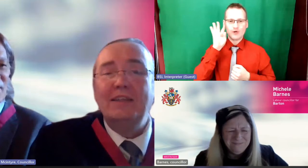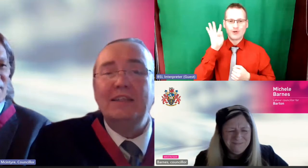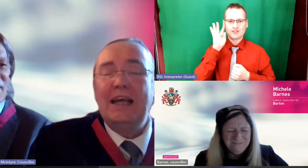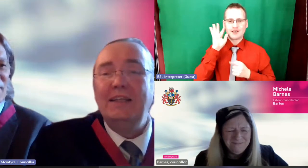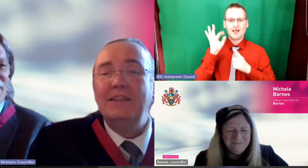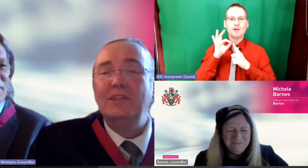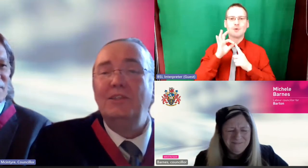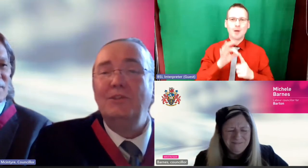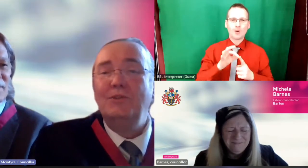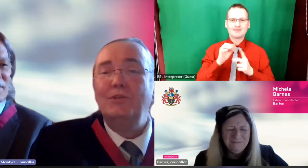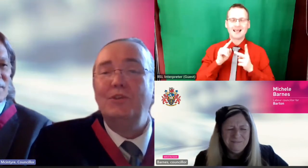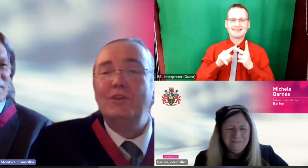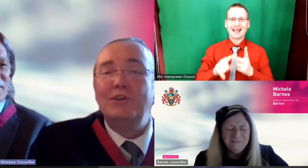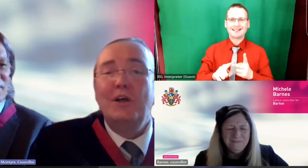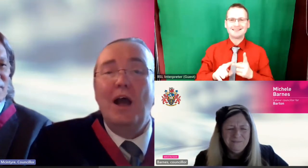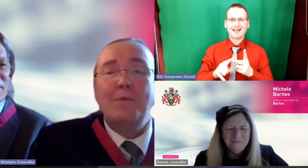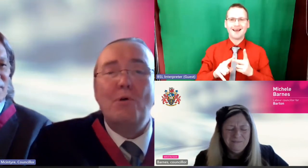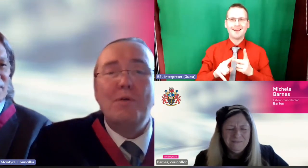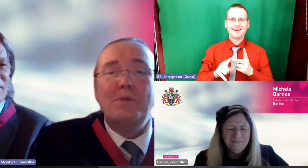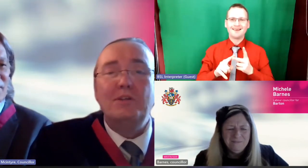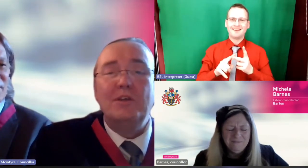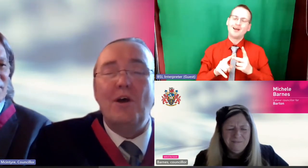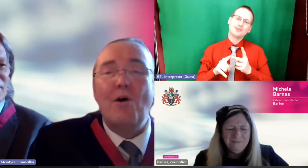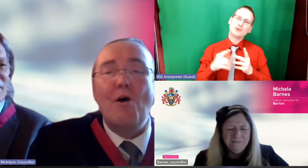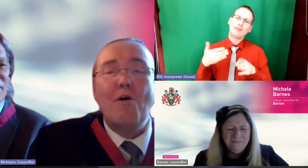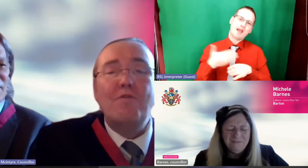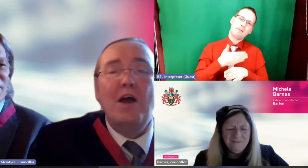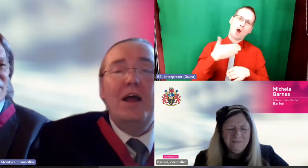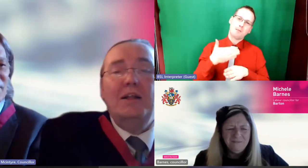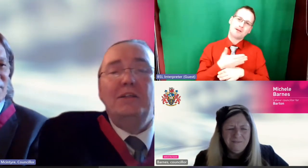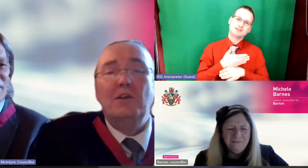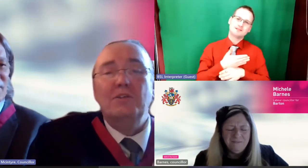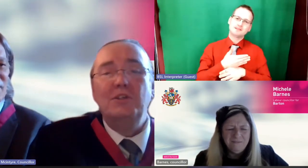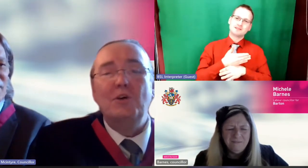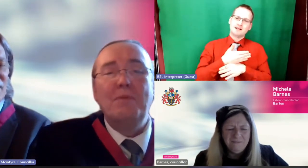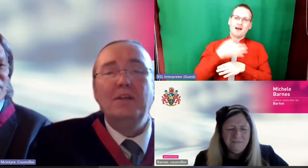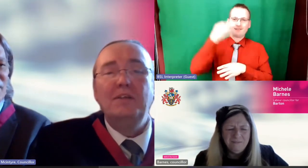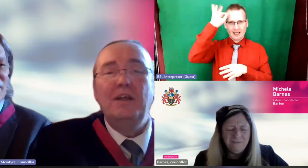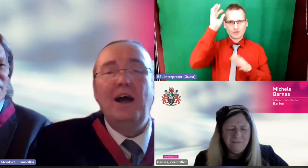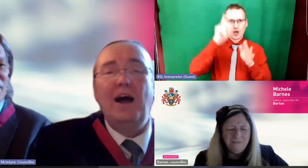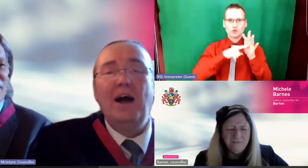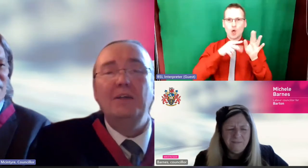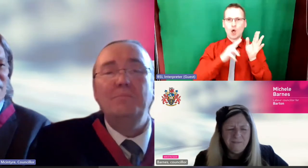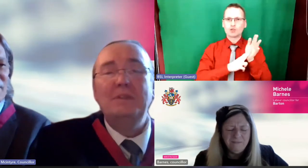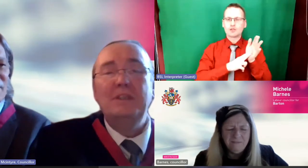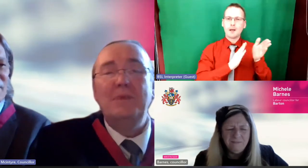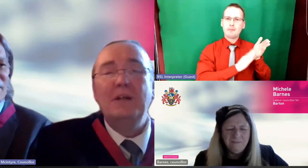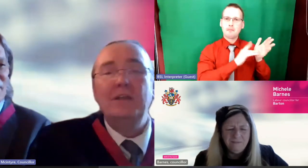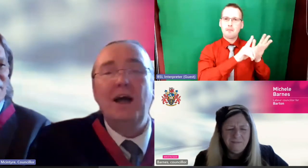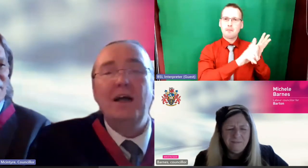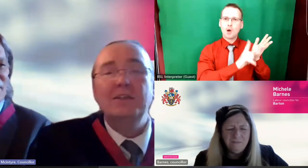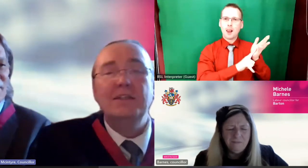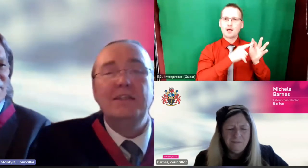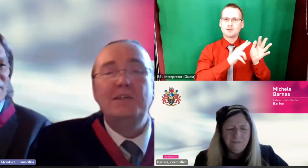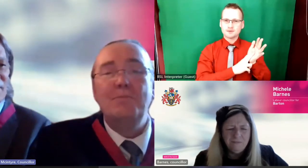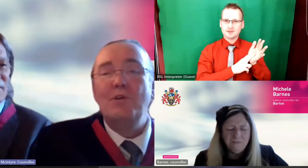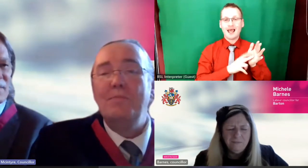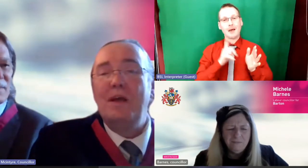proposer and a seconder to the appointment of Councillor John Mullen and Mrs. Mullen